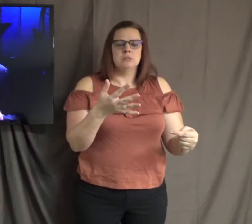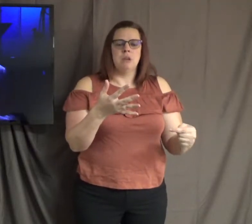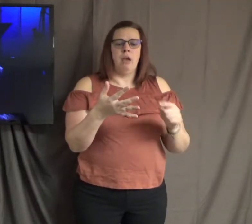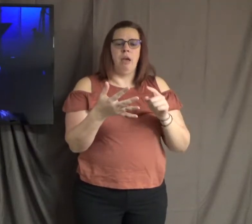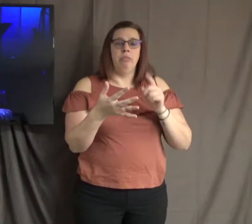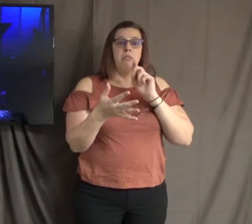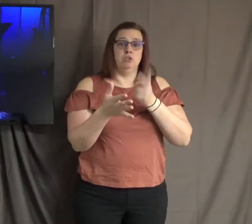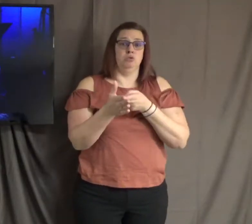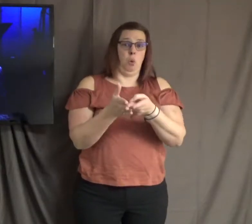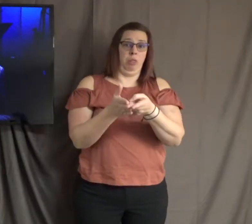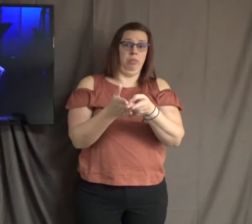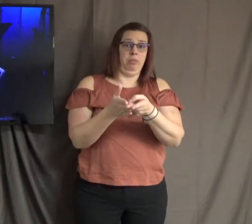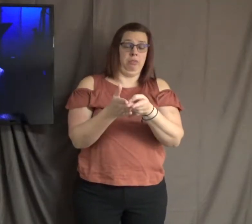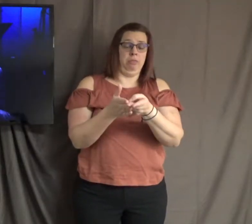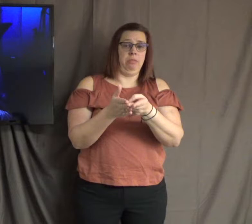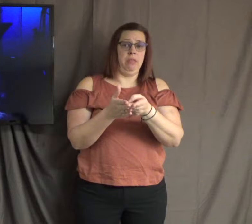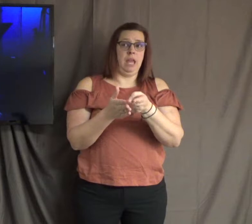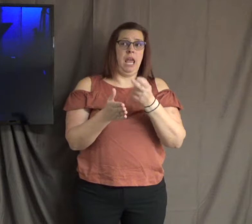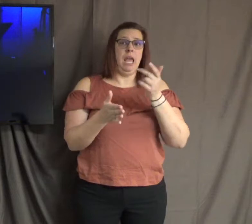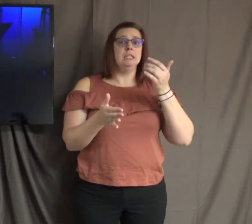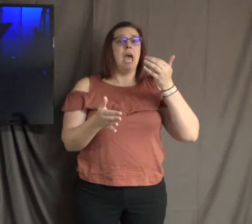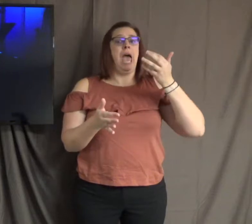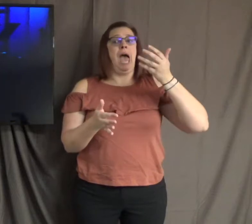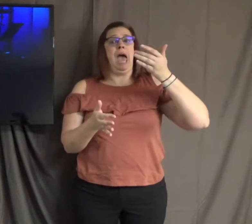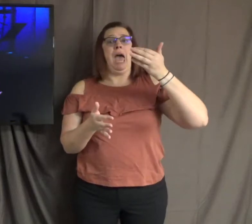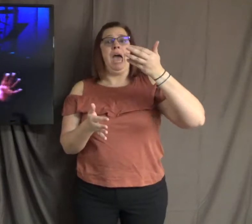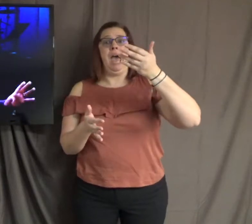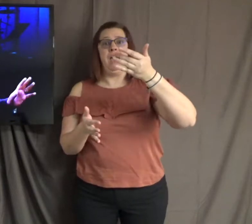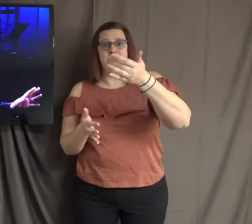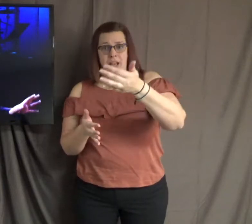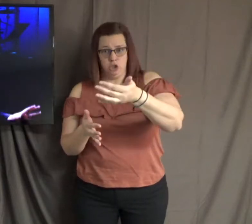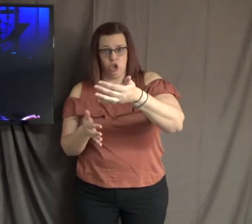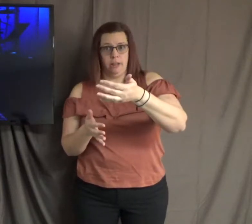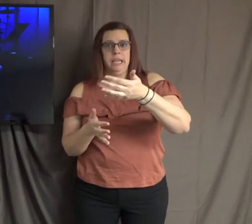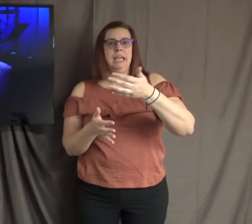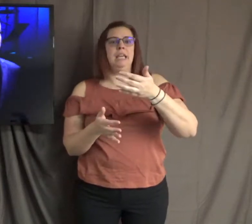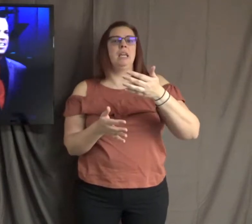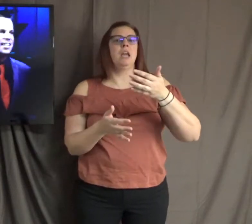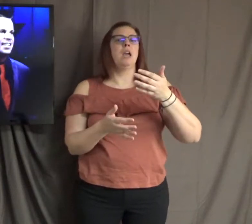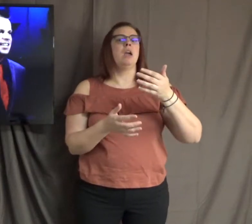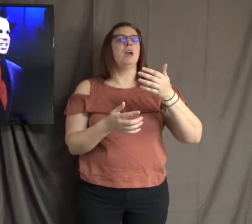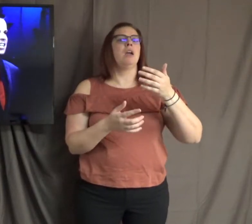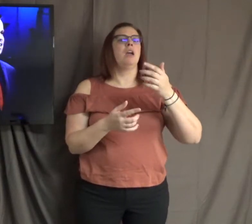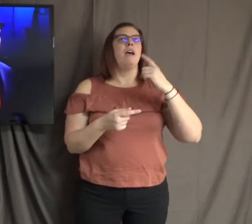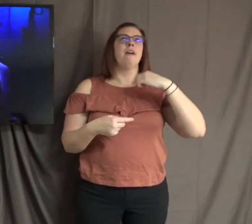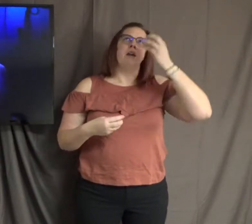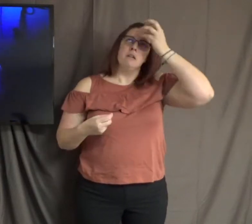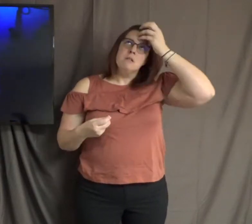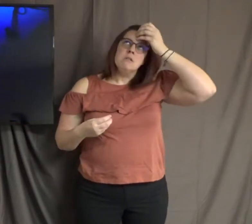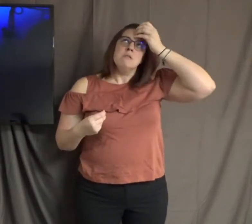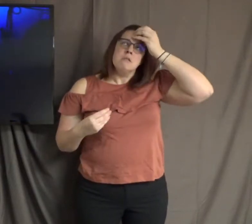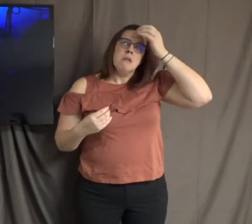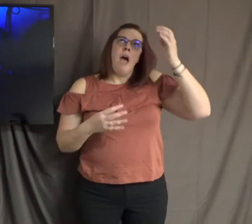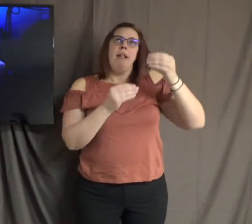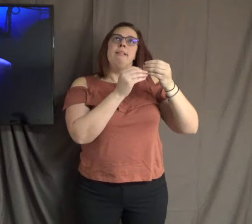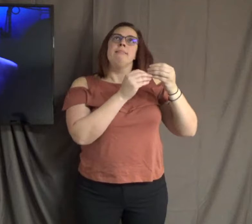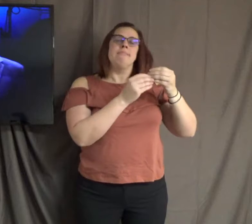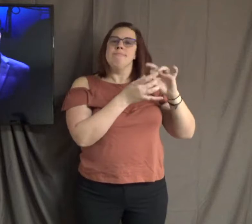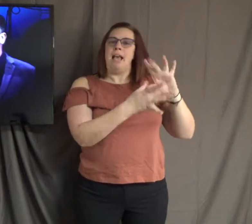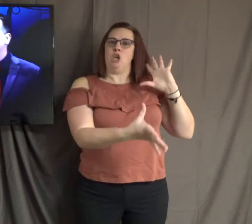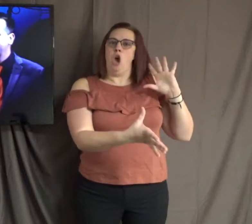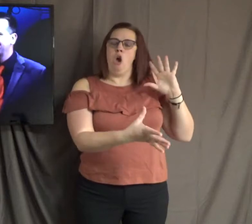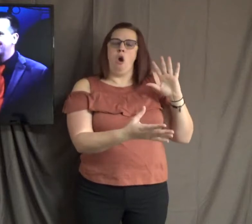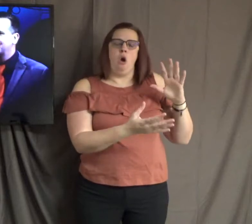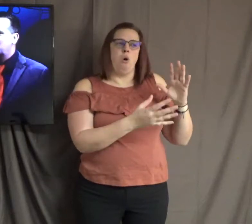is that eventually, after playing and letting go of some of those wins and losses, it was amazing that it kind of came